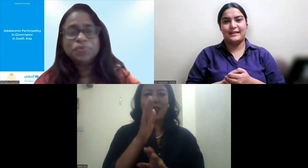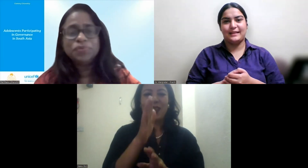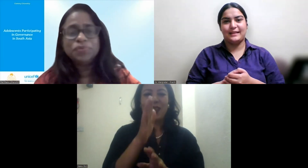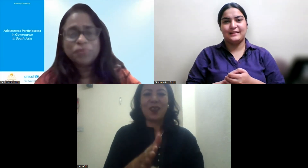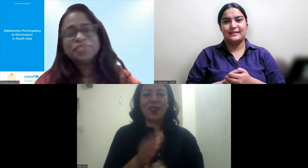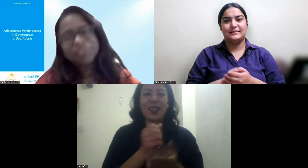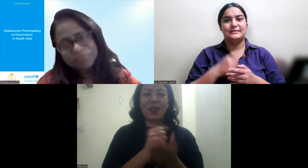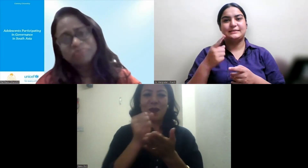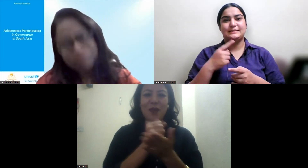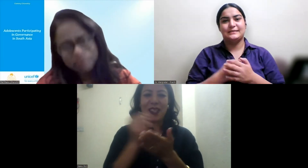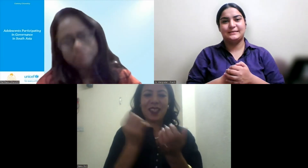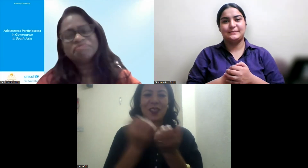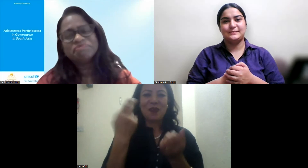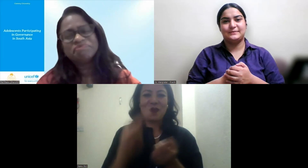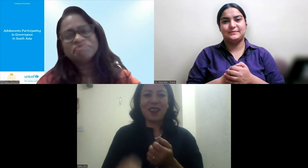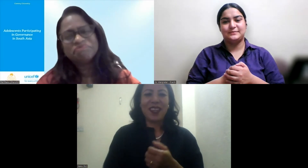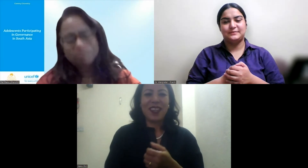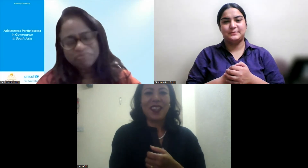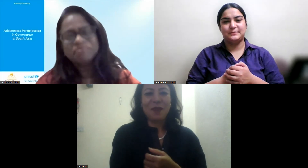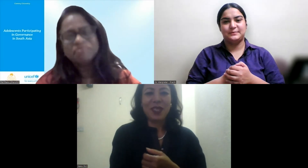thank you so much. Thanks.